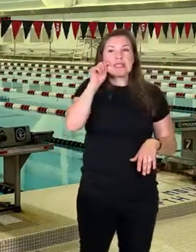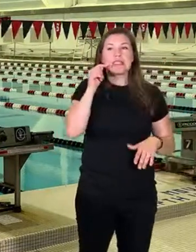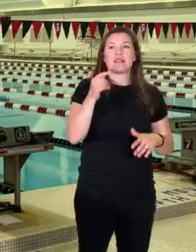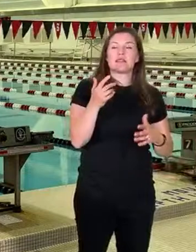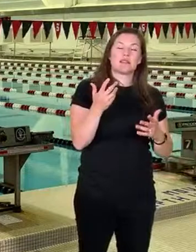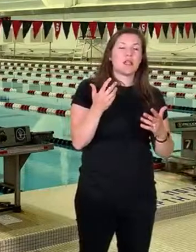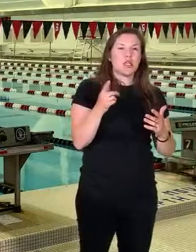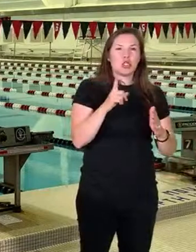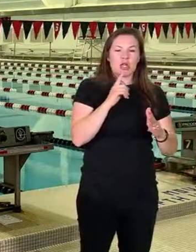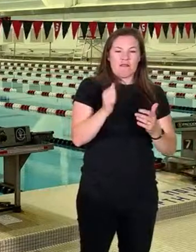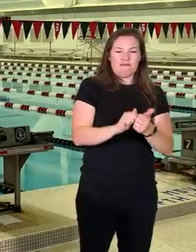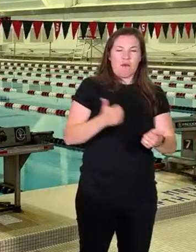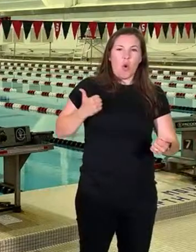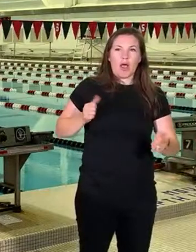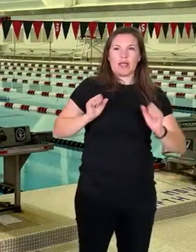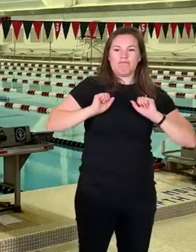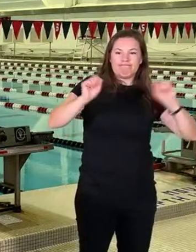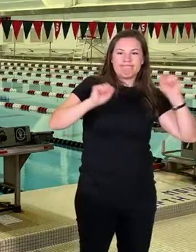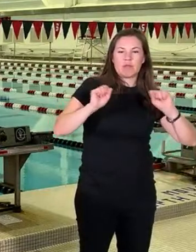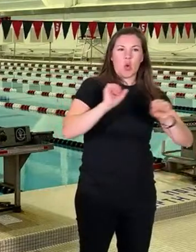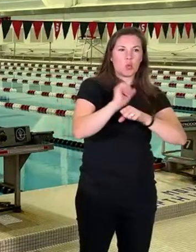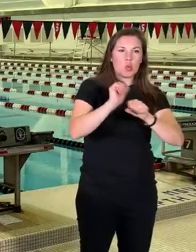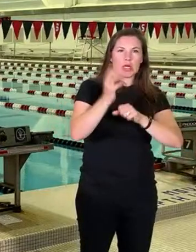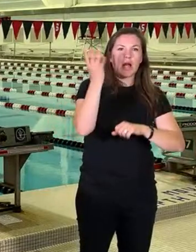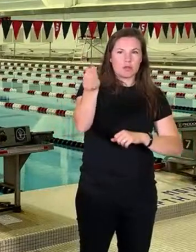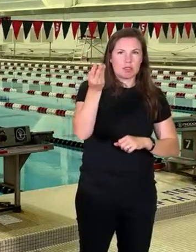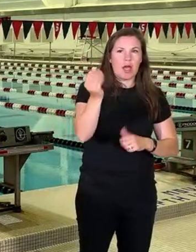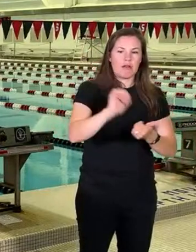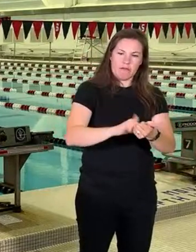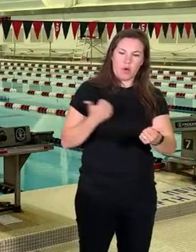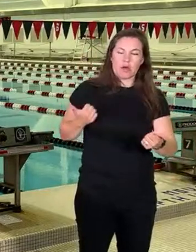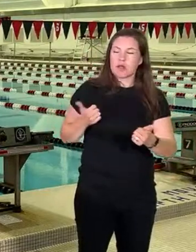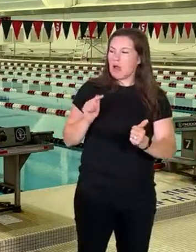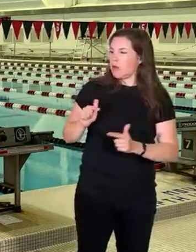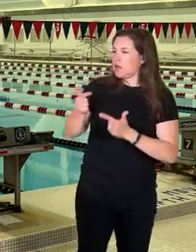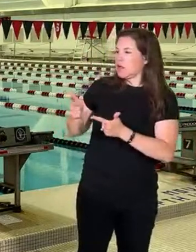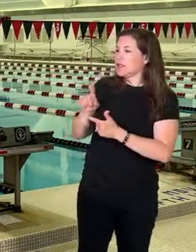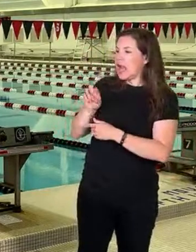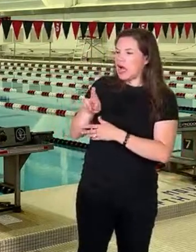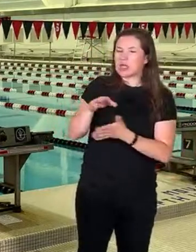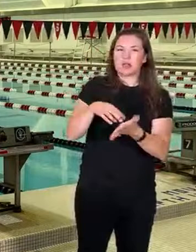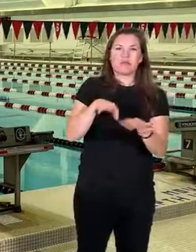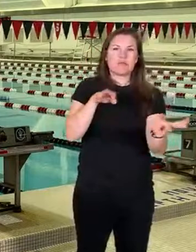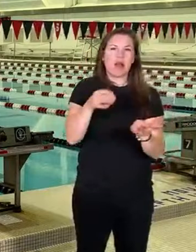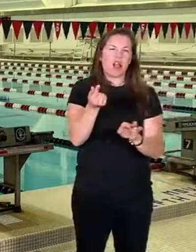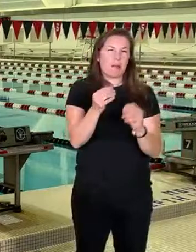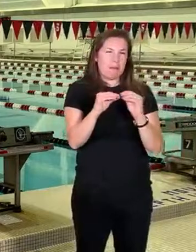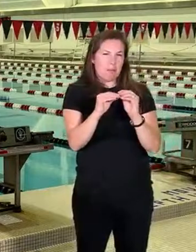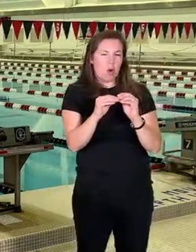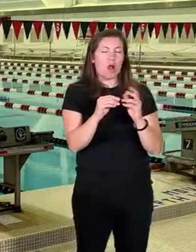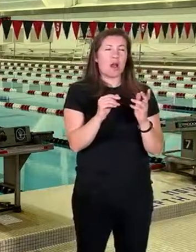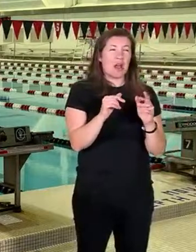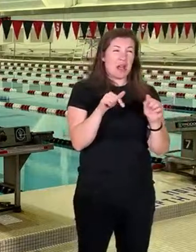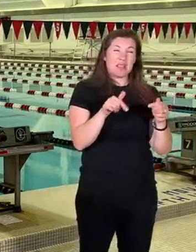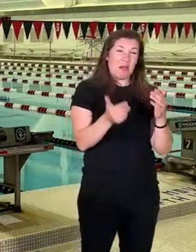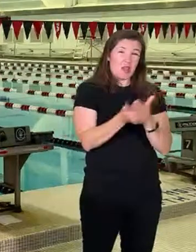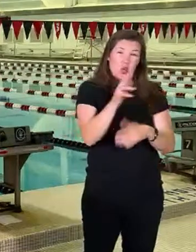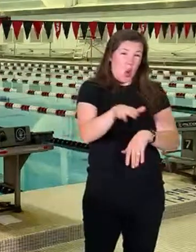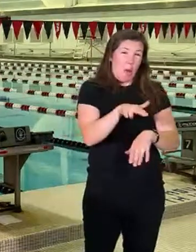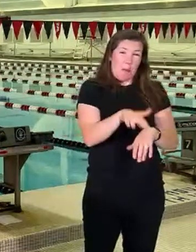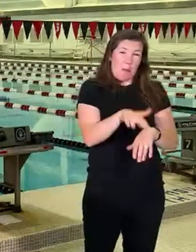exercise or strenuous work outside. I'll let the doctor talk more about it, but this might be the new